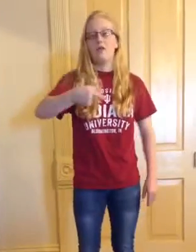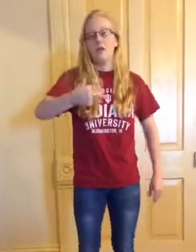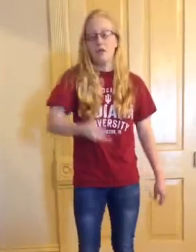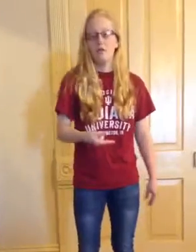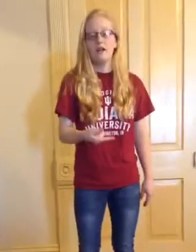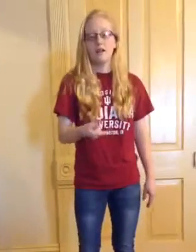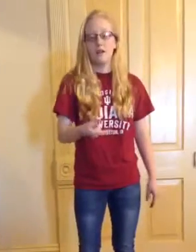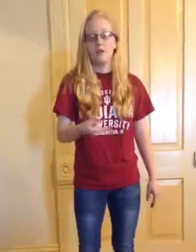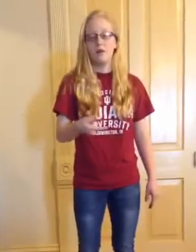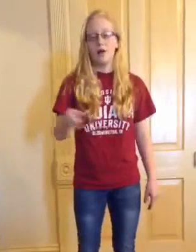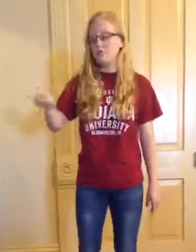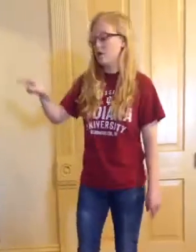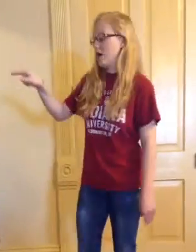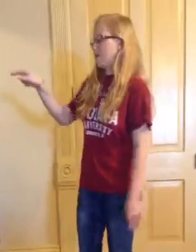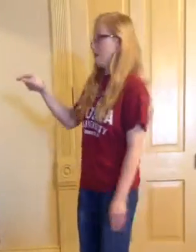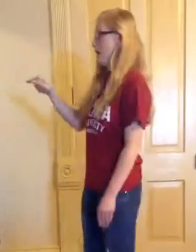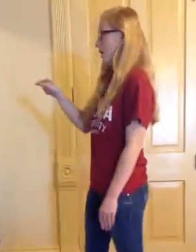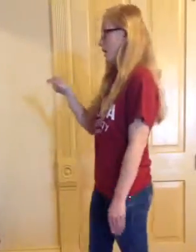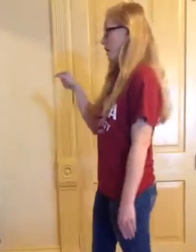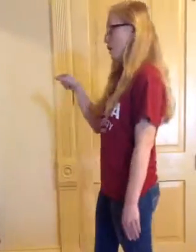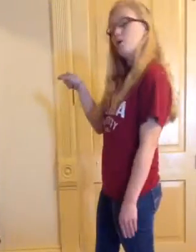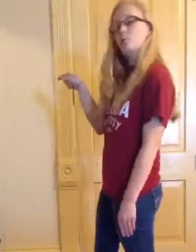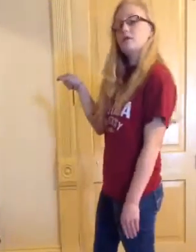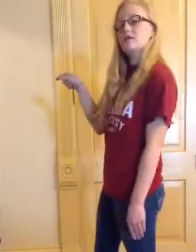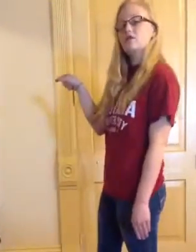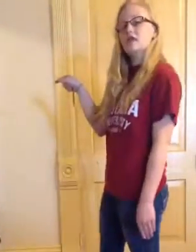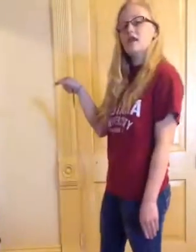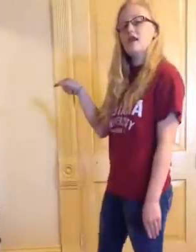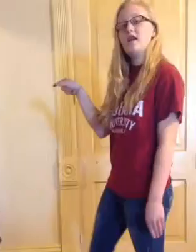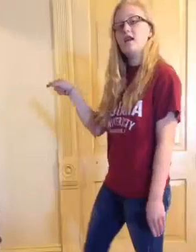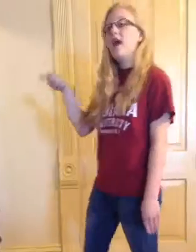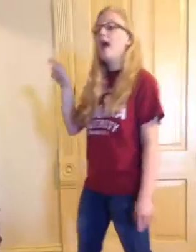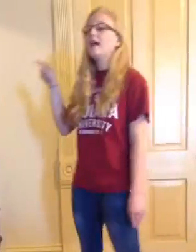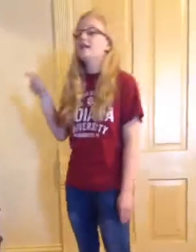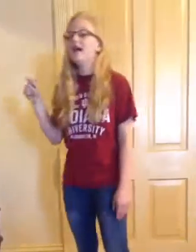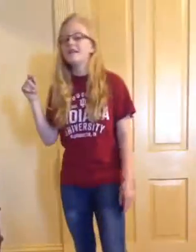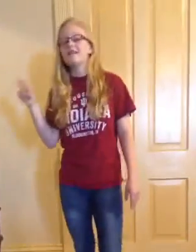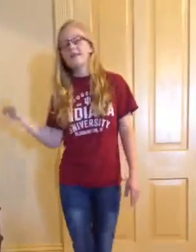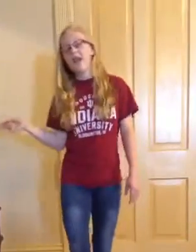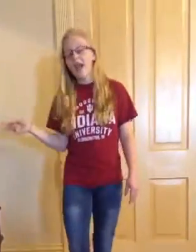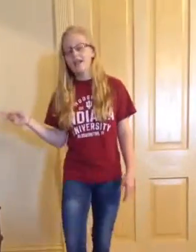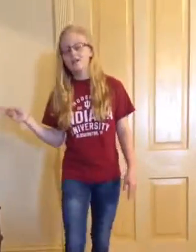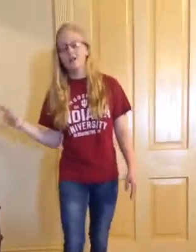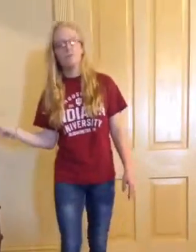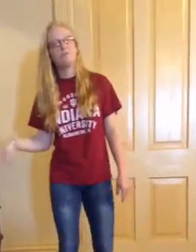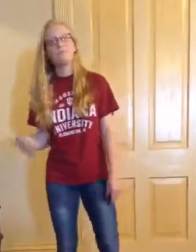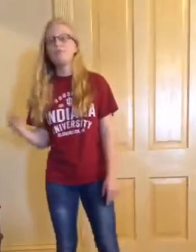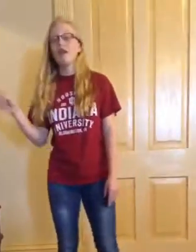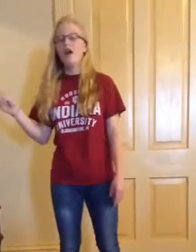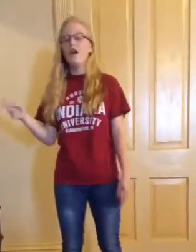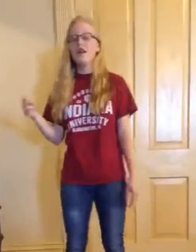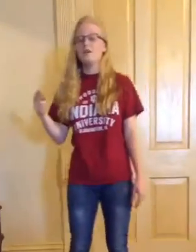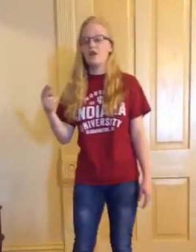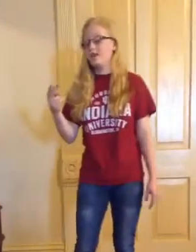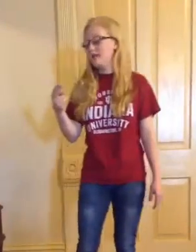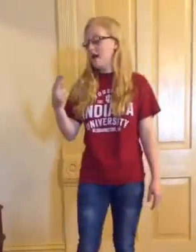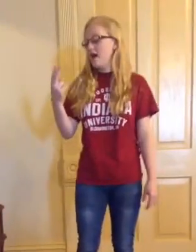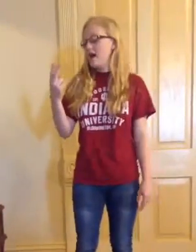you don't really see your thumb, so you have to like put the G. Next is H. And all H is